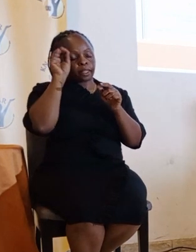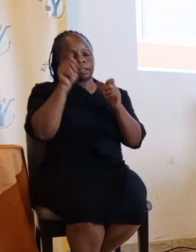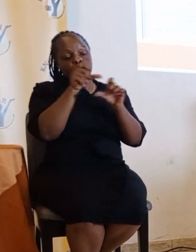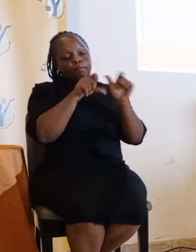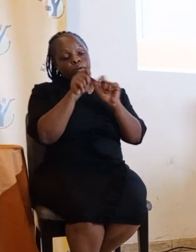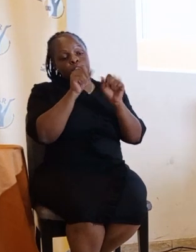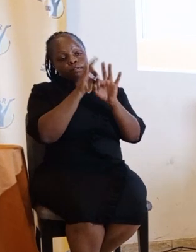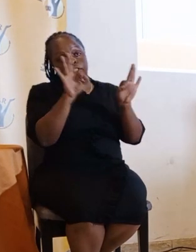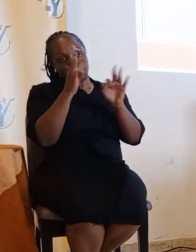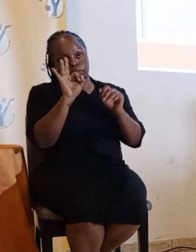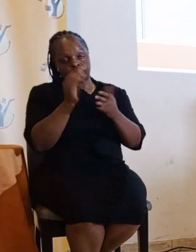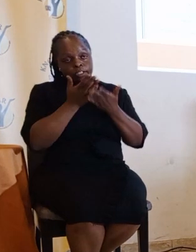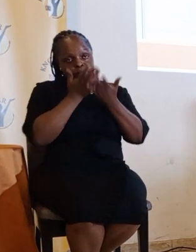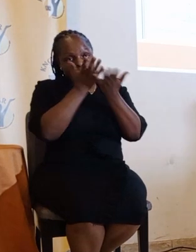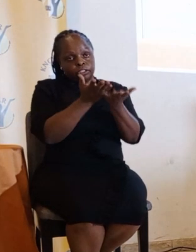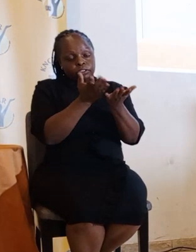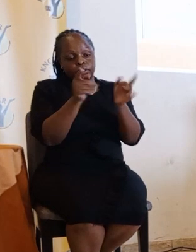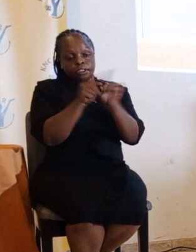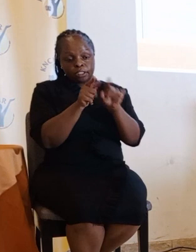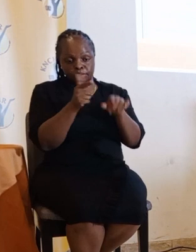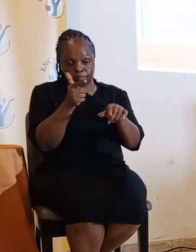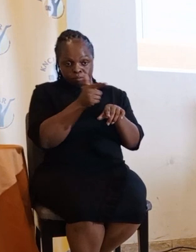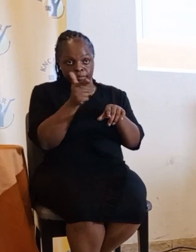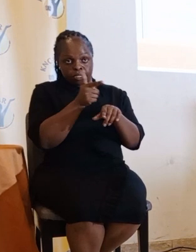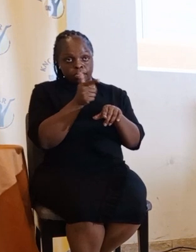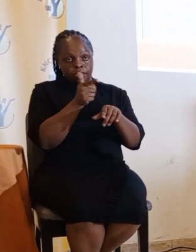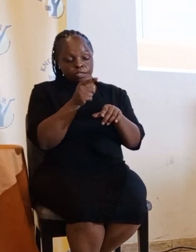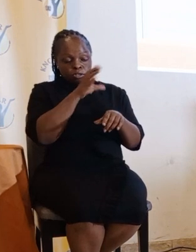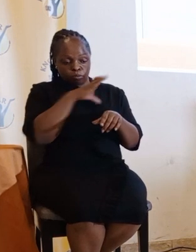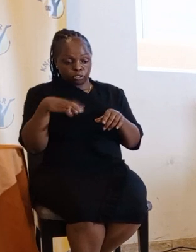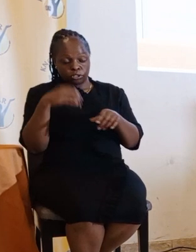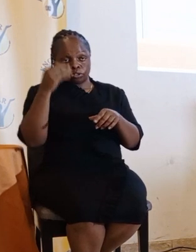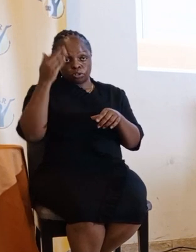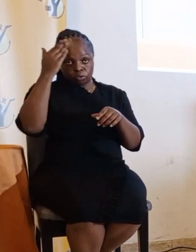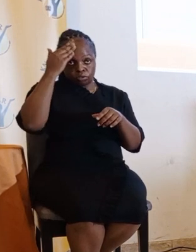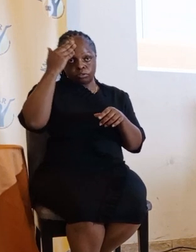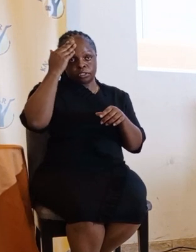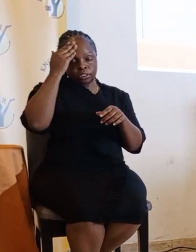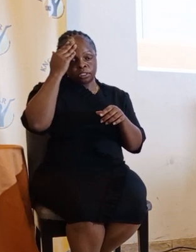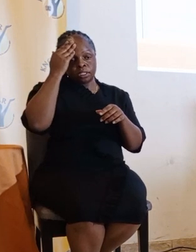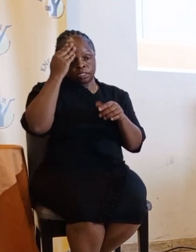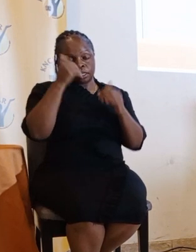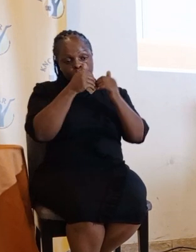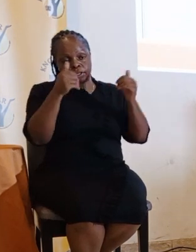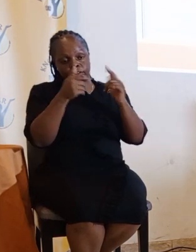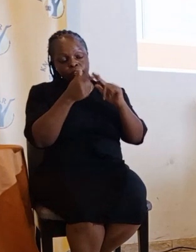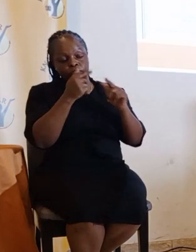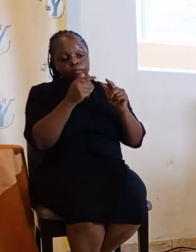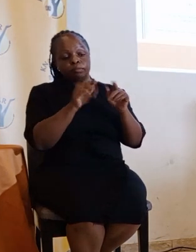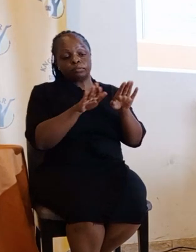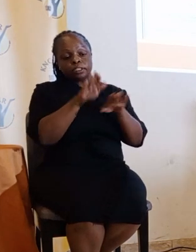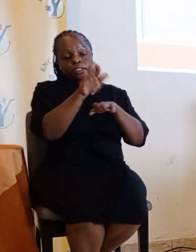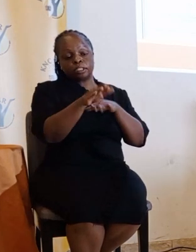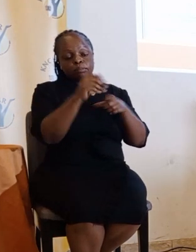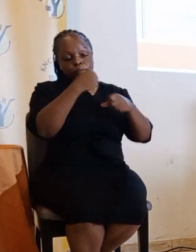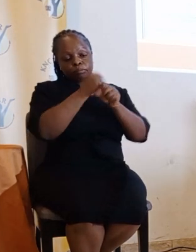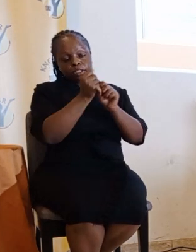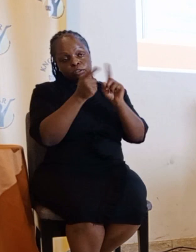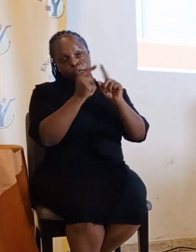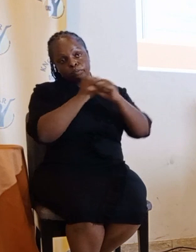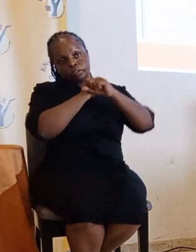the freedom of expression and the media, the Commission notes that despite the notable milestones made in protecting